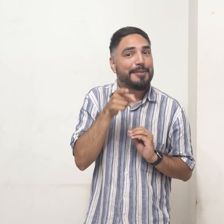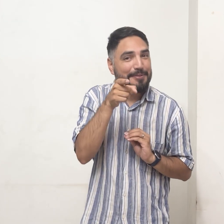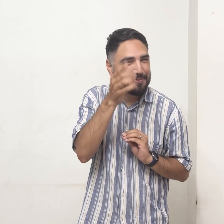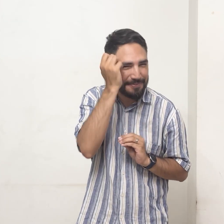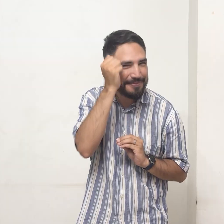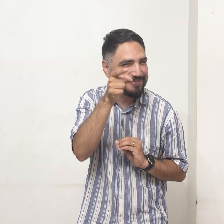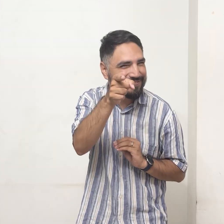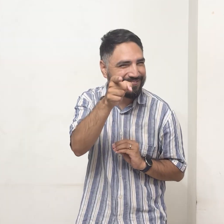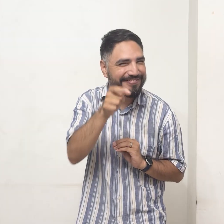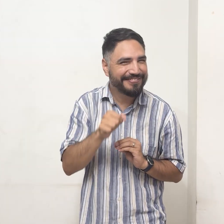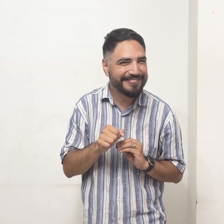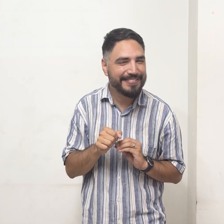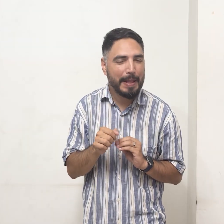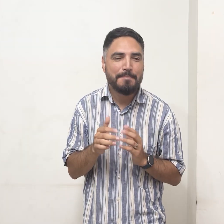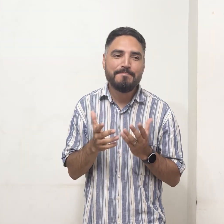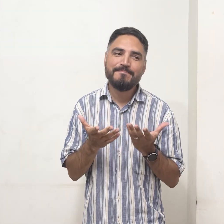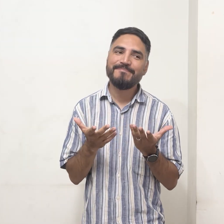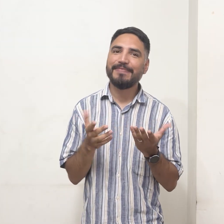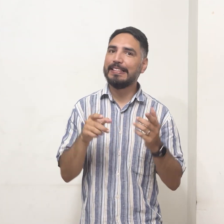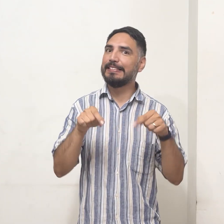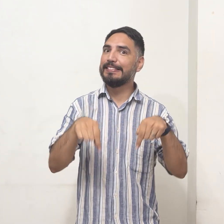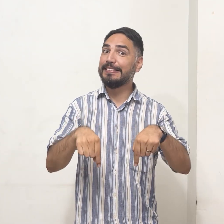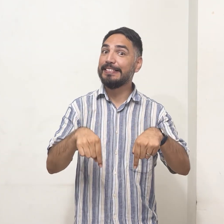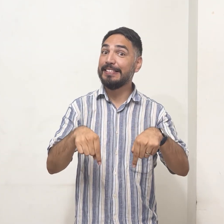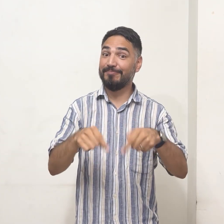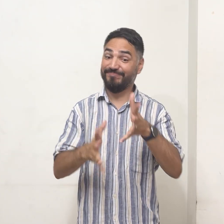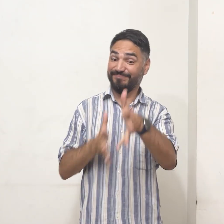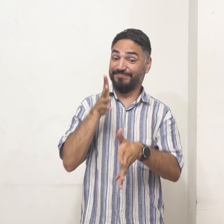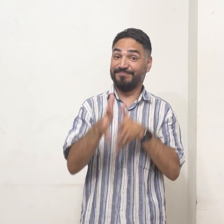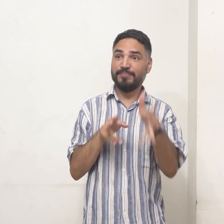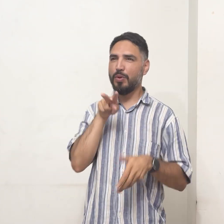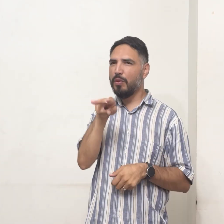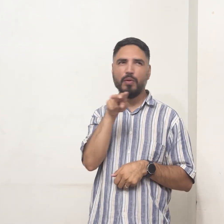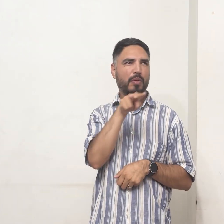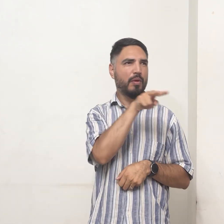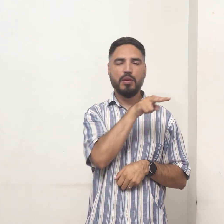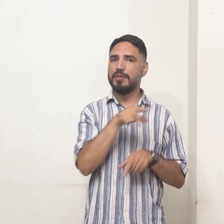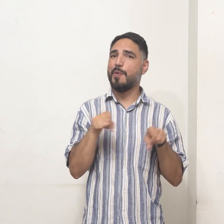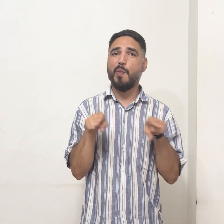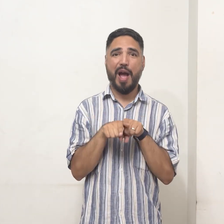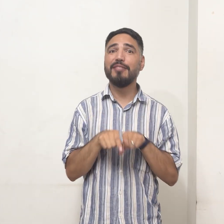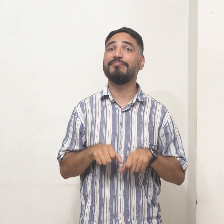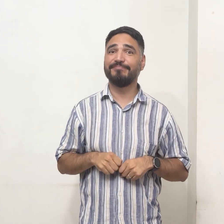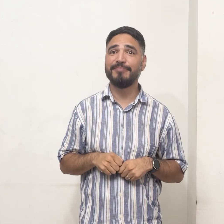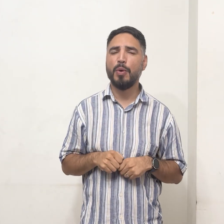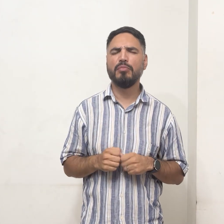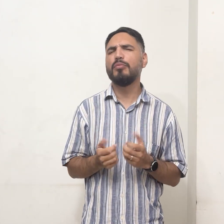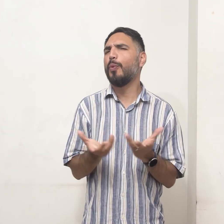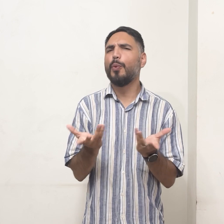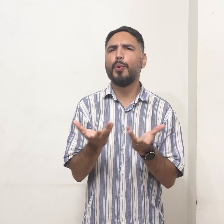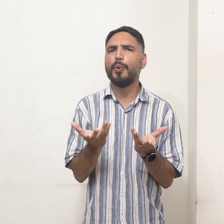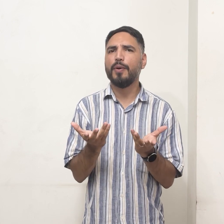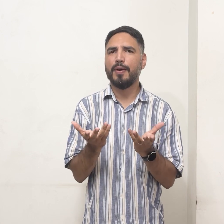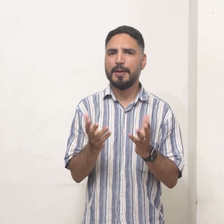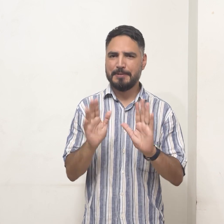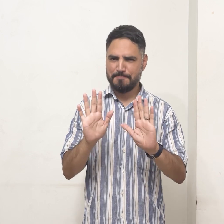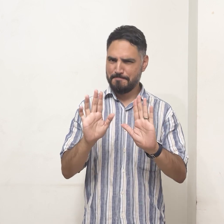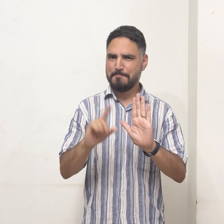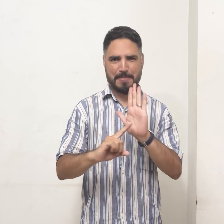remember? Well, in sign language, it's the same thing when you observe. How that is work? Let's look